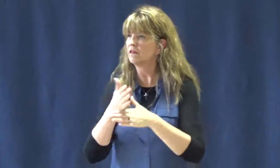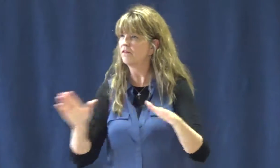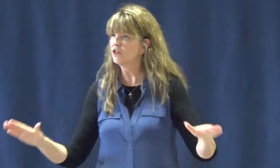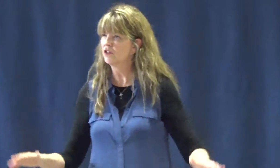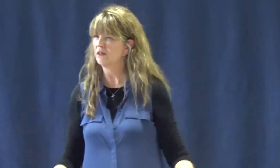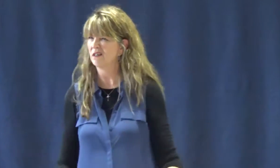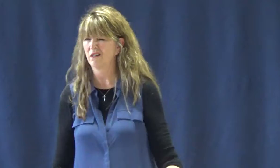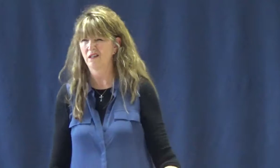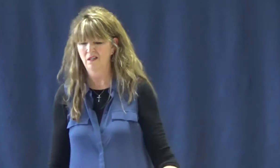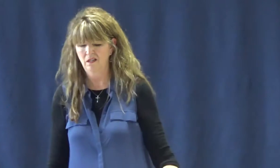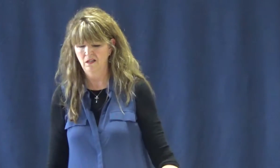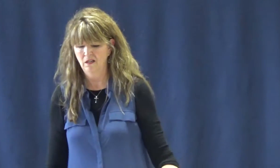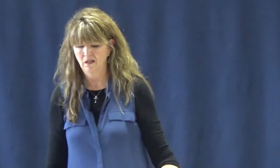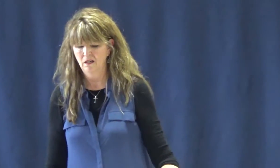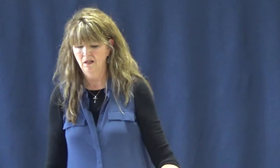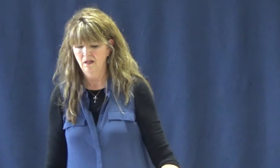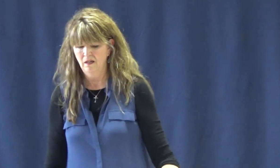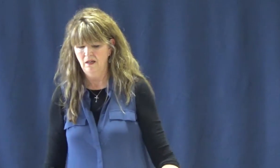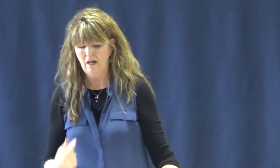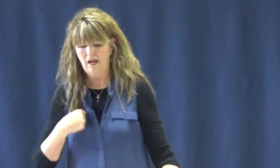it caused division.